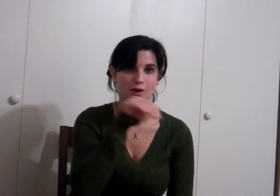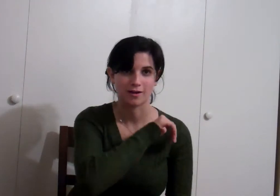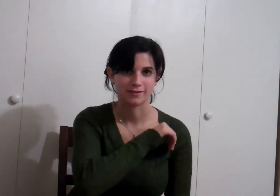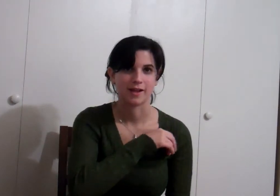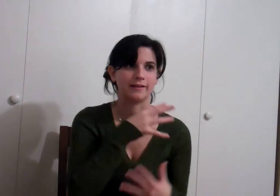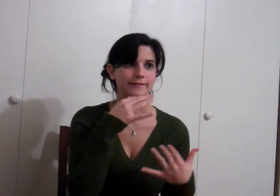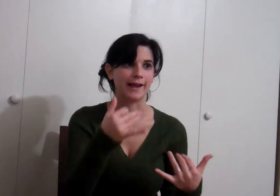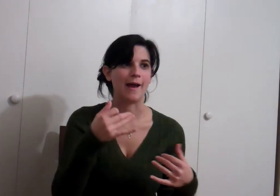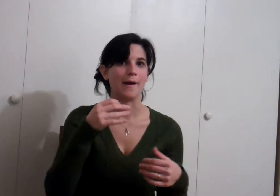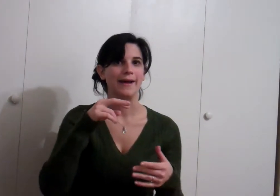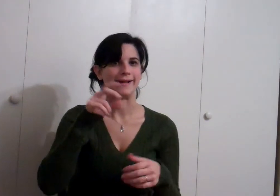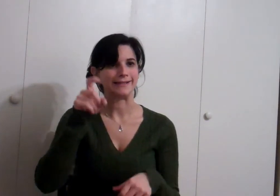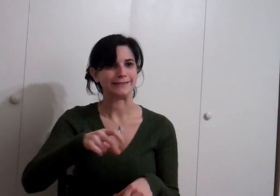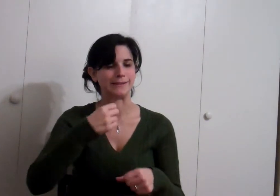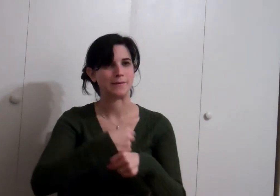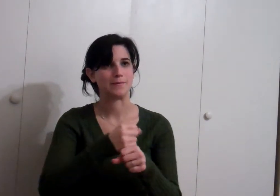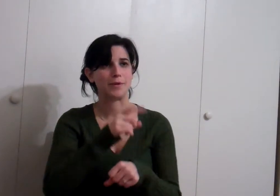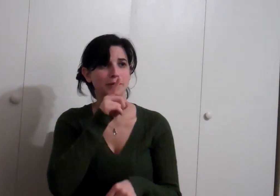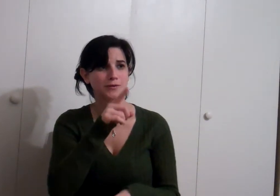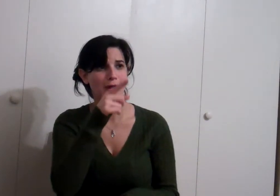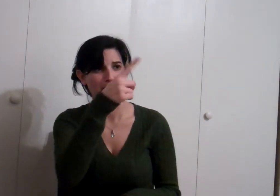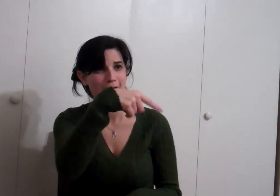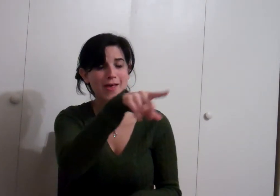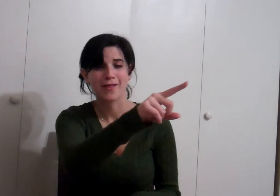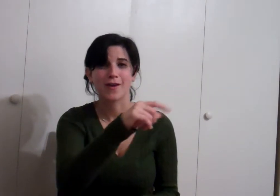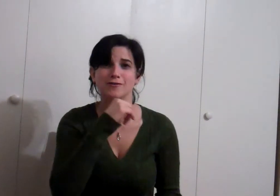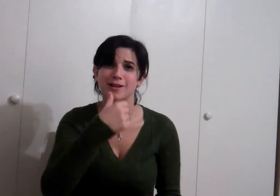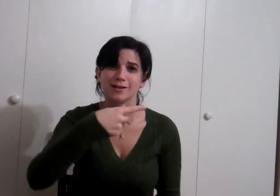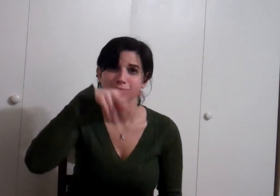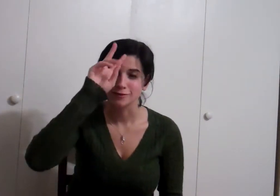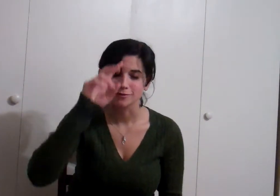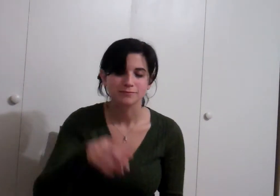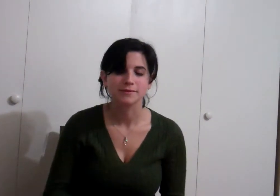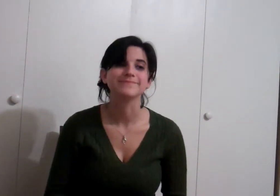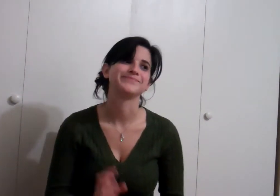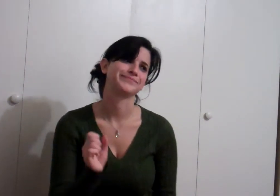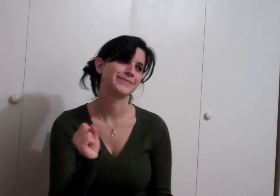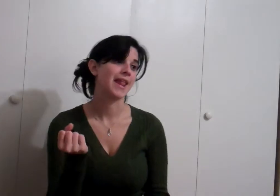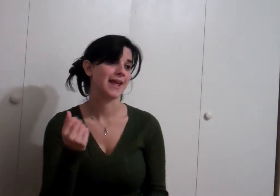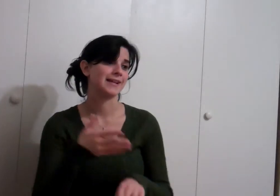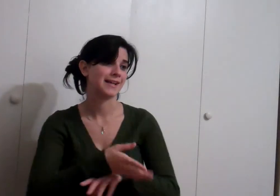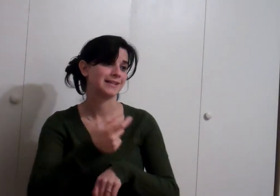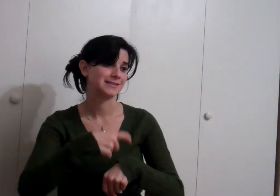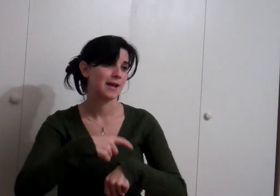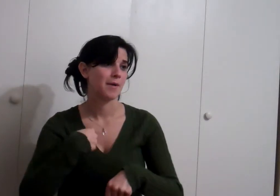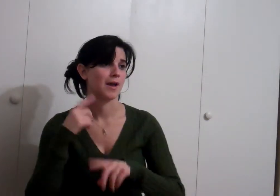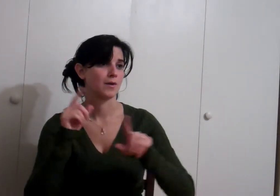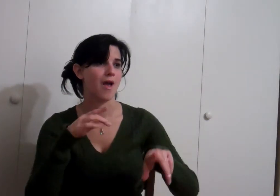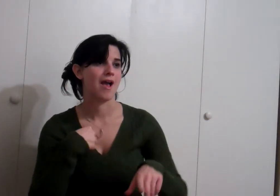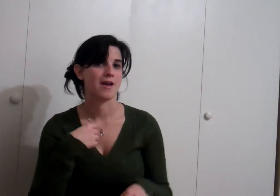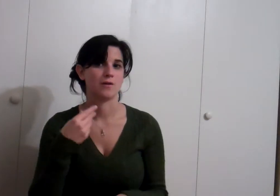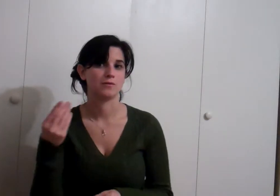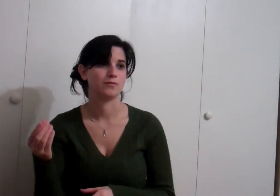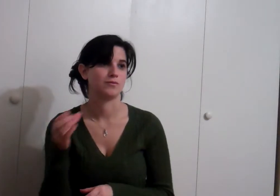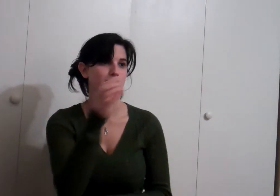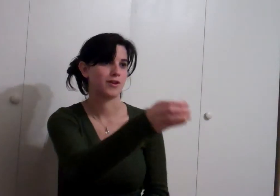kids. Next time I go, I'm going to bring a cup. But you know my story. Okay, first of all, my claim to fame, as they all